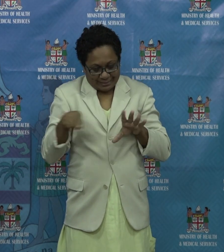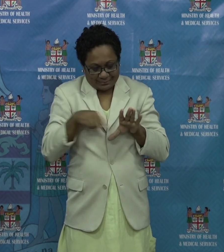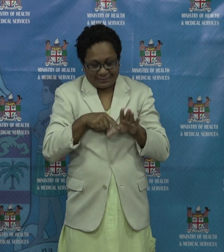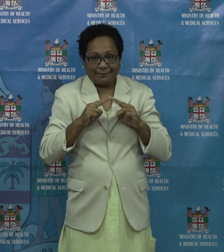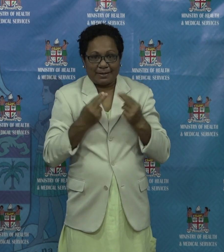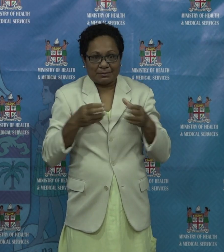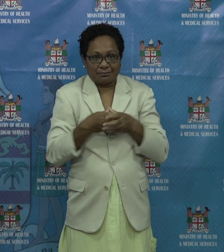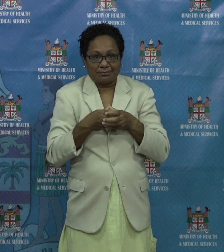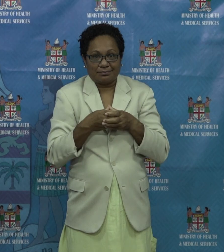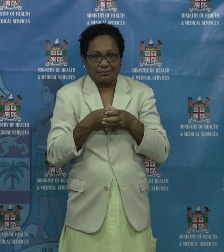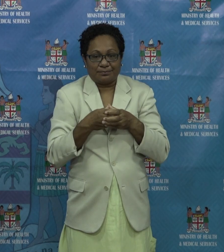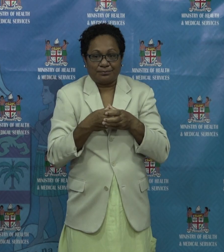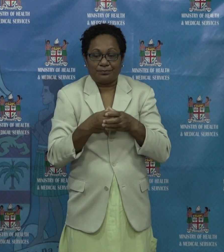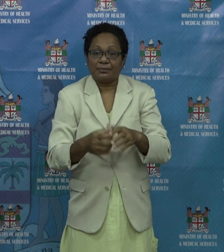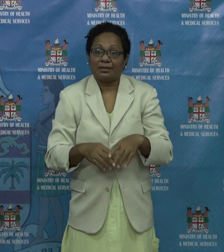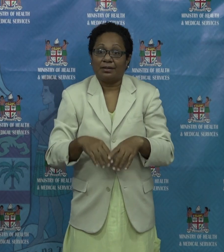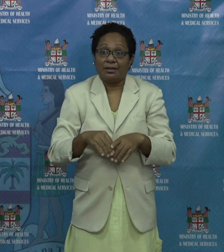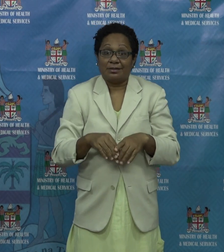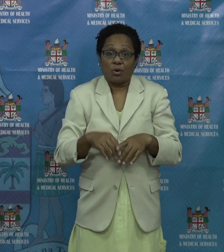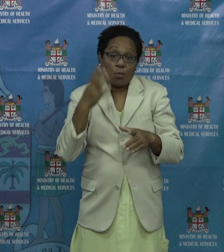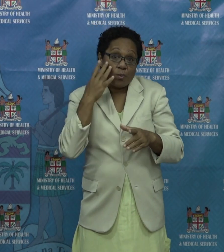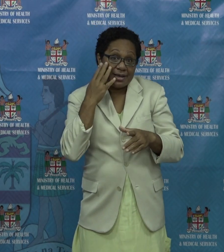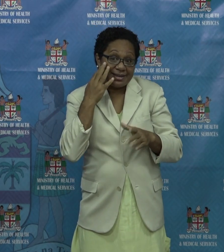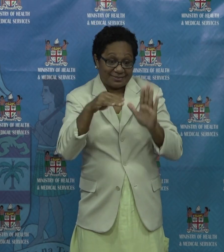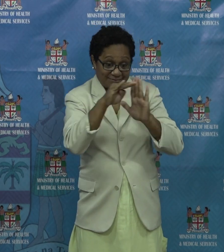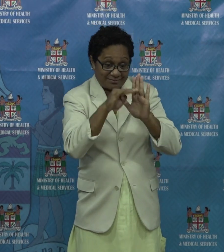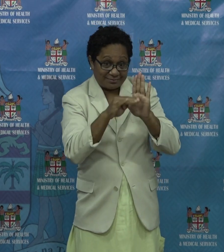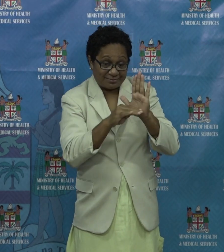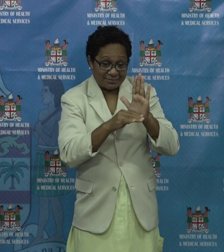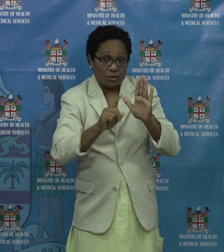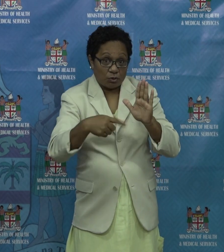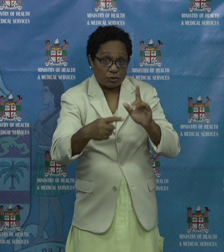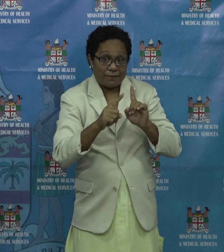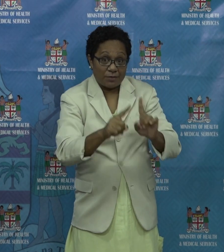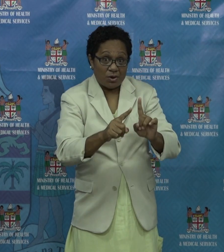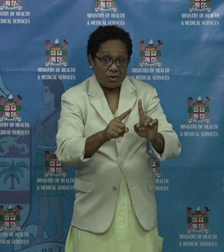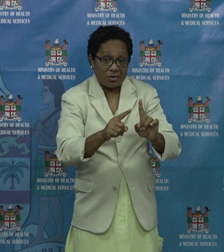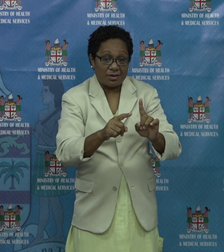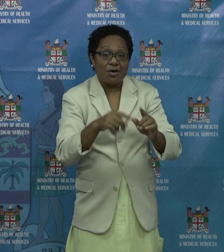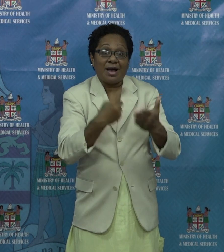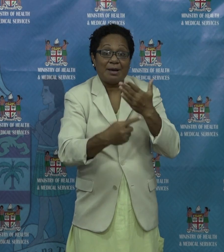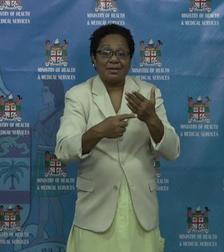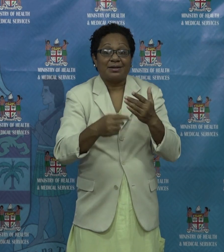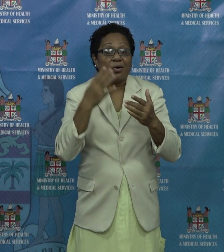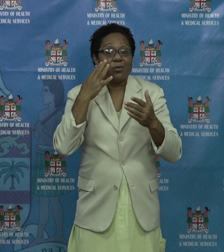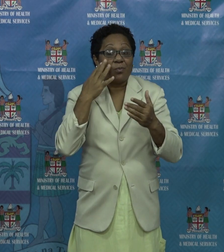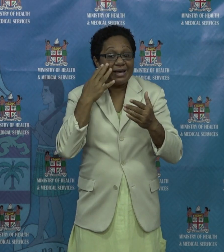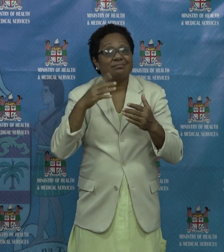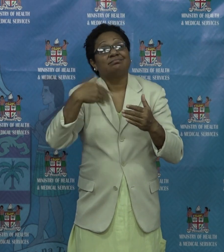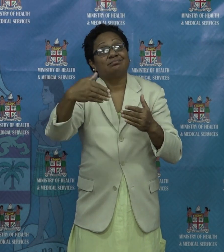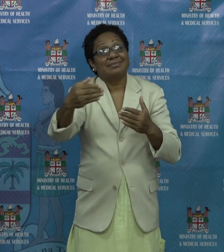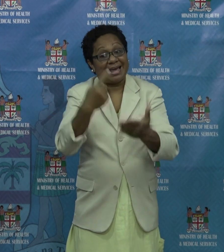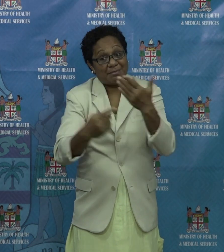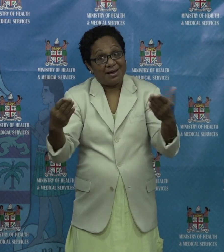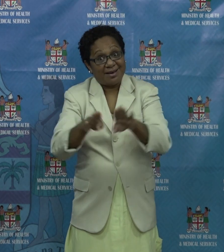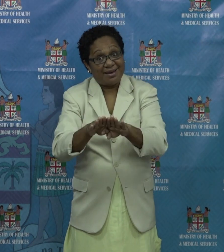These measures will come handy at the other end of the lockdown, as they will protect us and